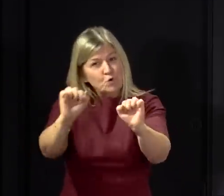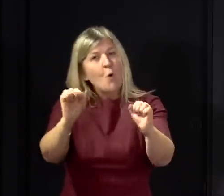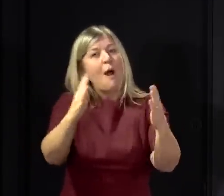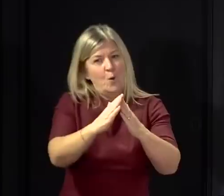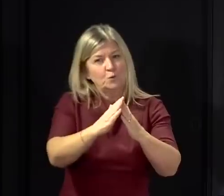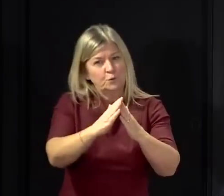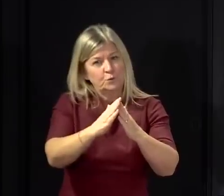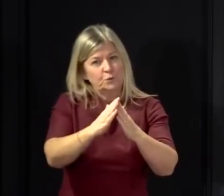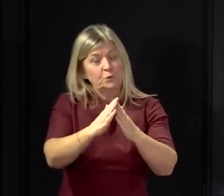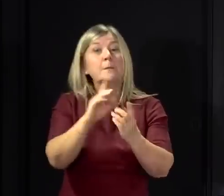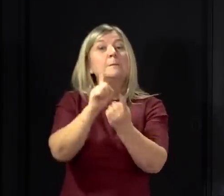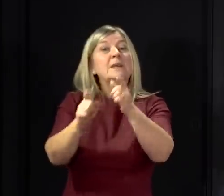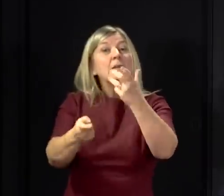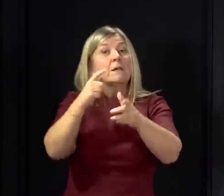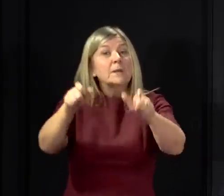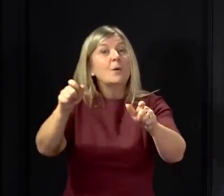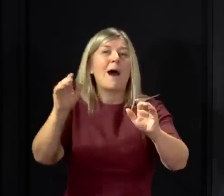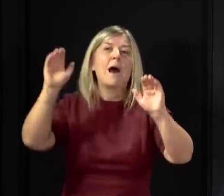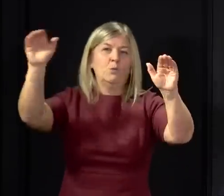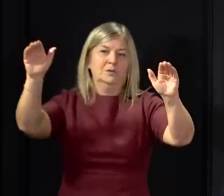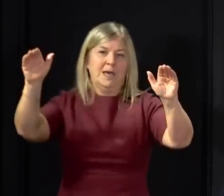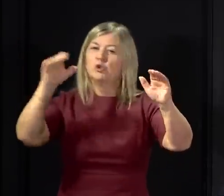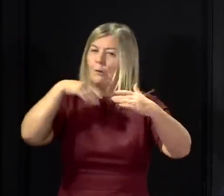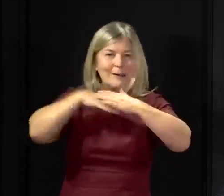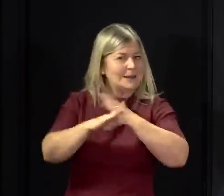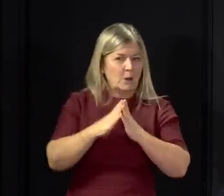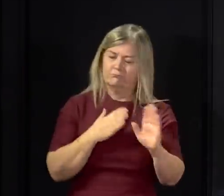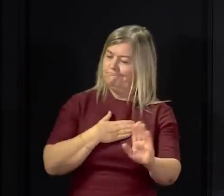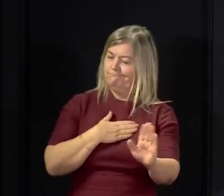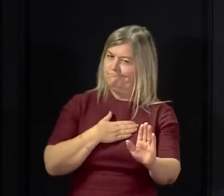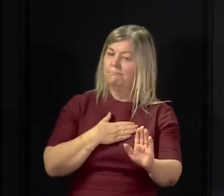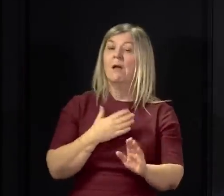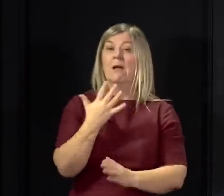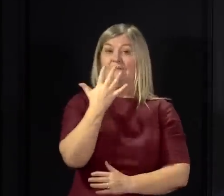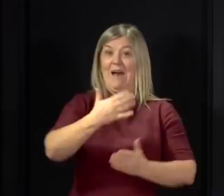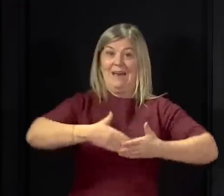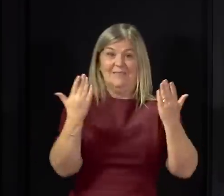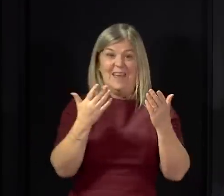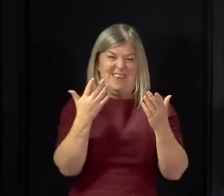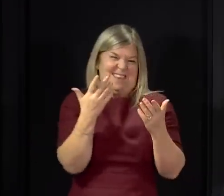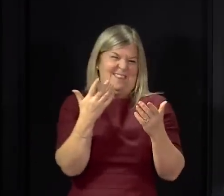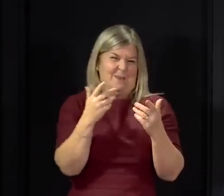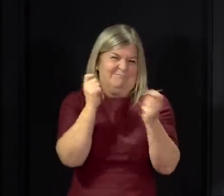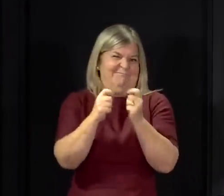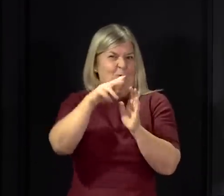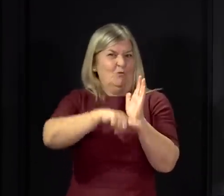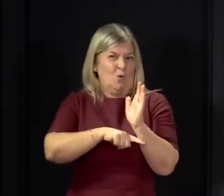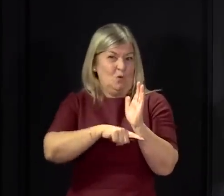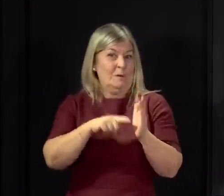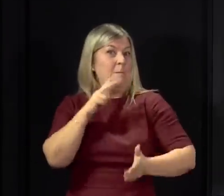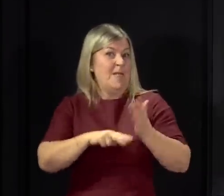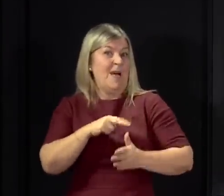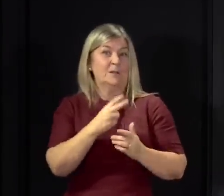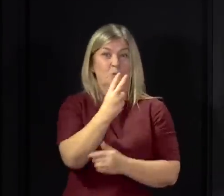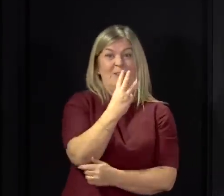and meet with others outdoors only. The 5-day flexibility from the 23rd to the 27th of December was planned